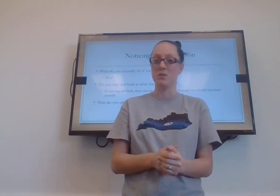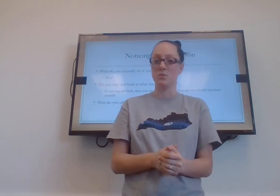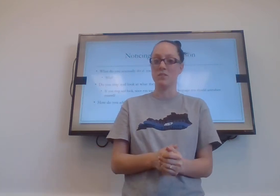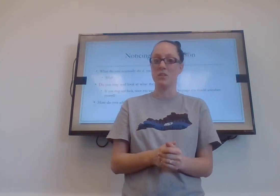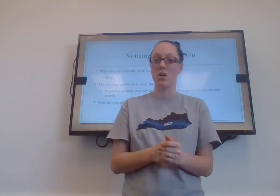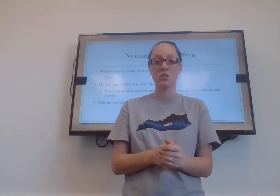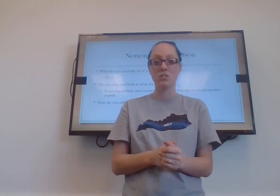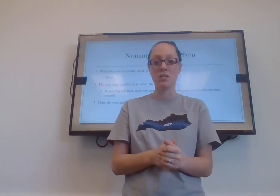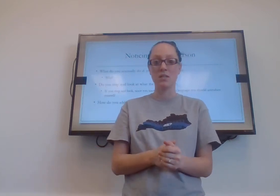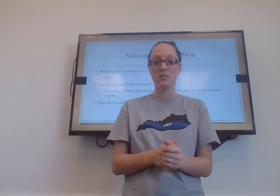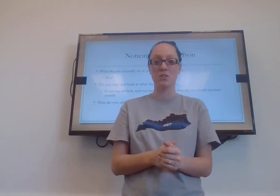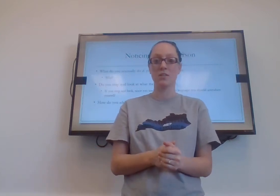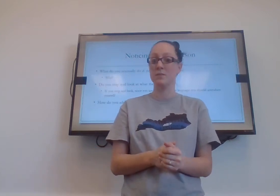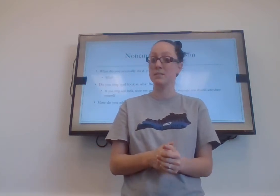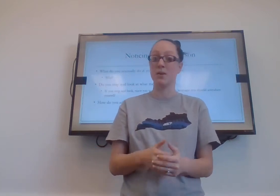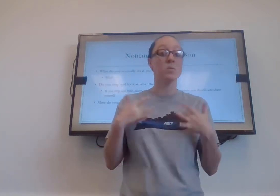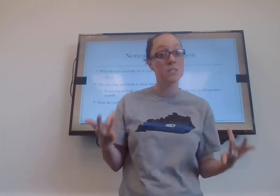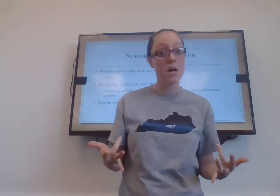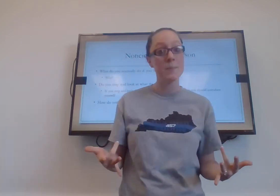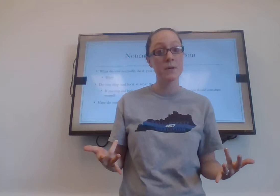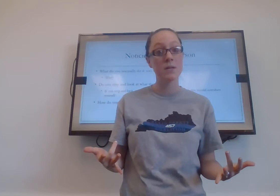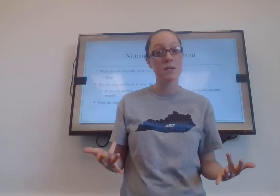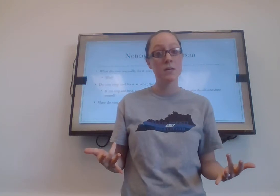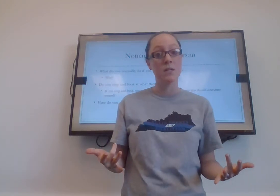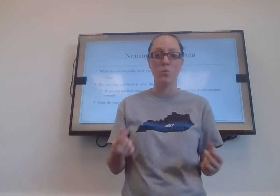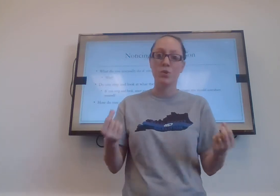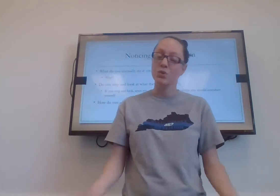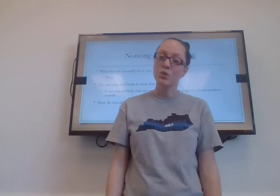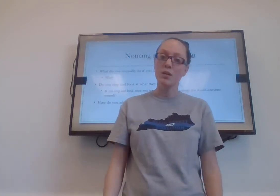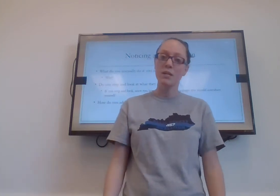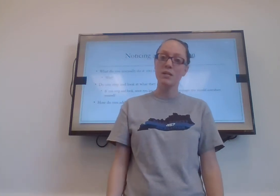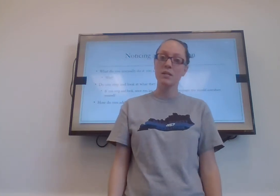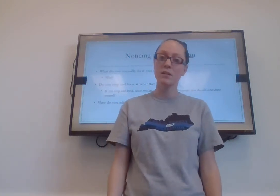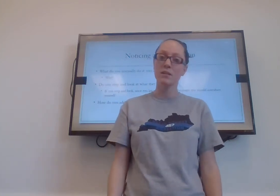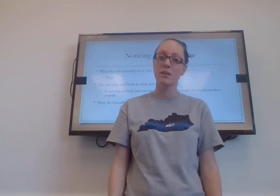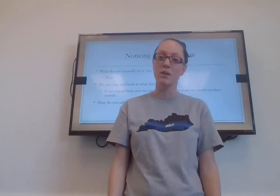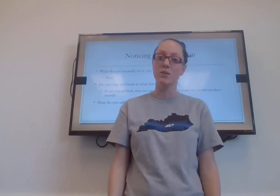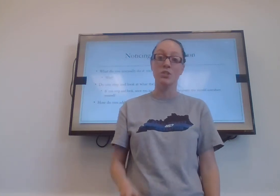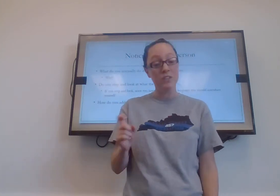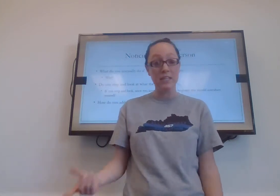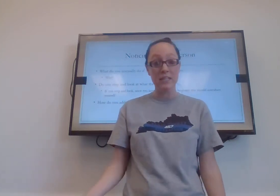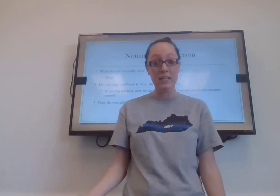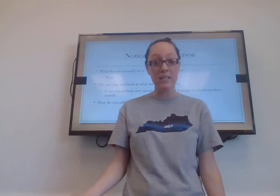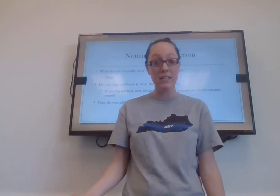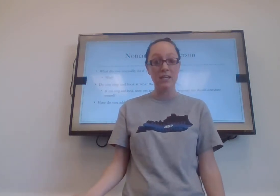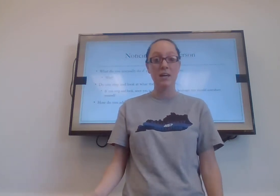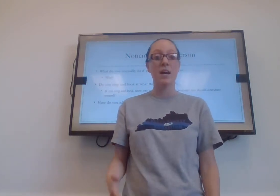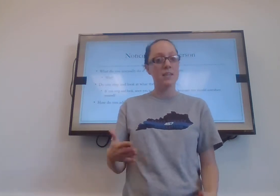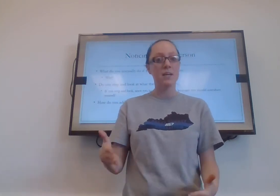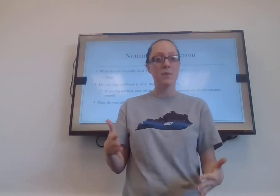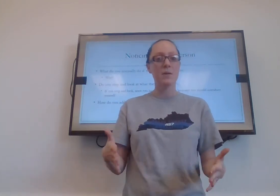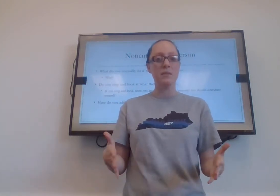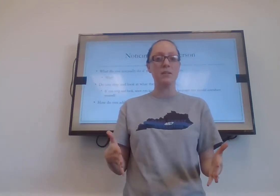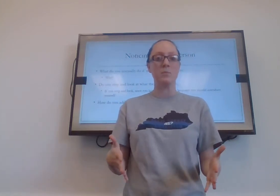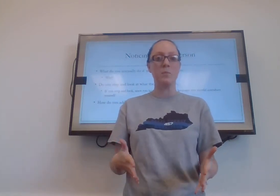with very harshness. They might say, what's up? What are you doing? Do you need anything? And they might be a little bit more